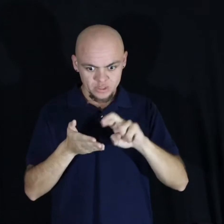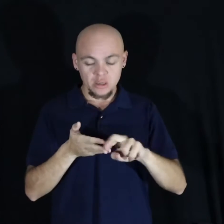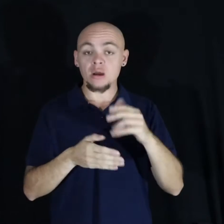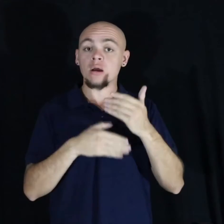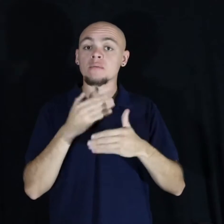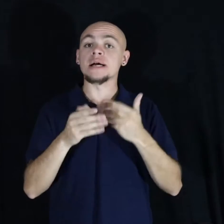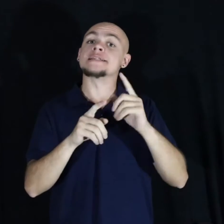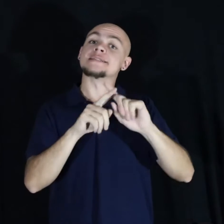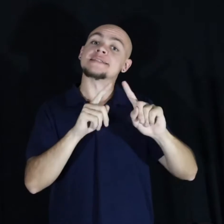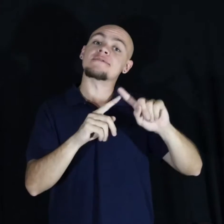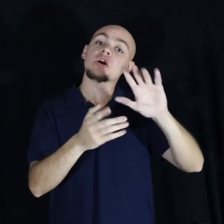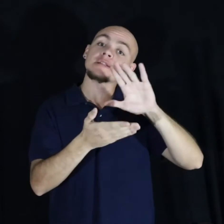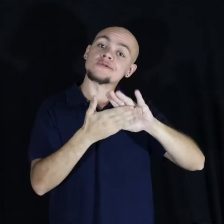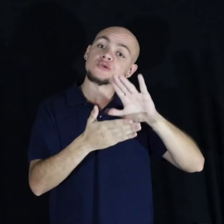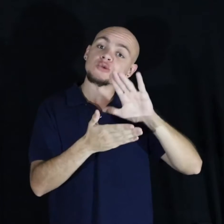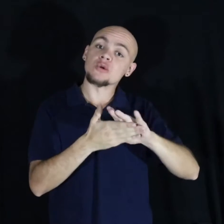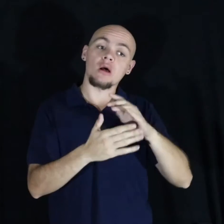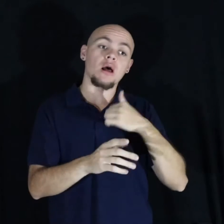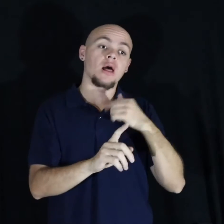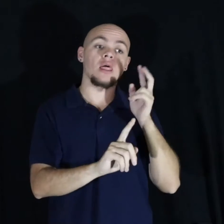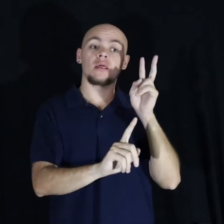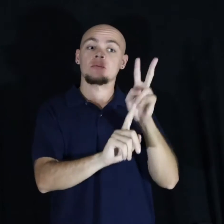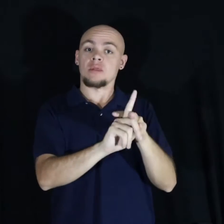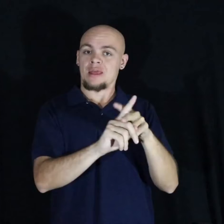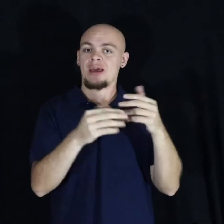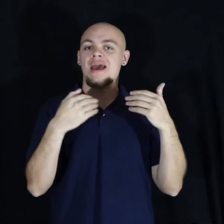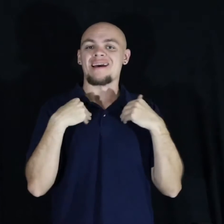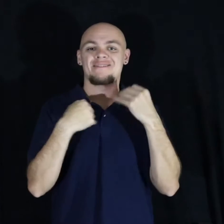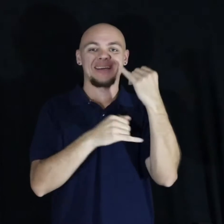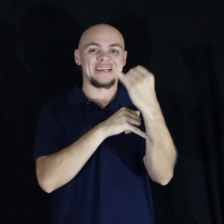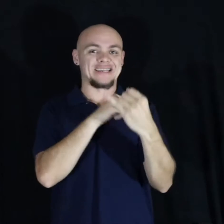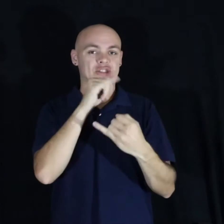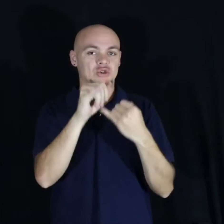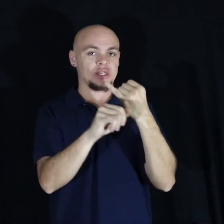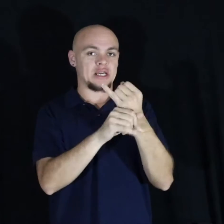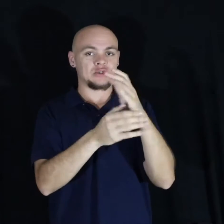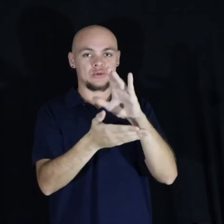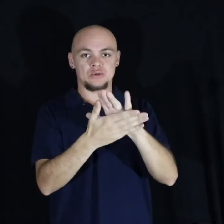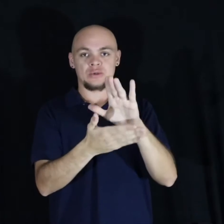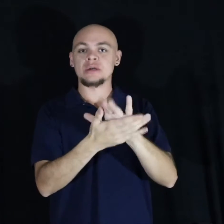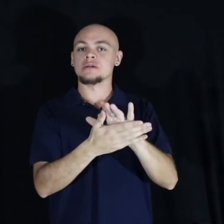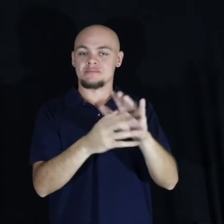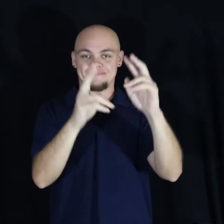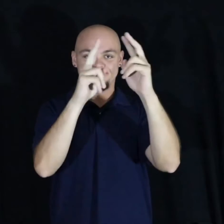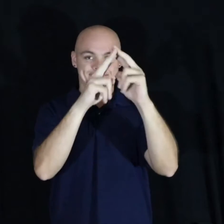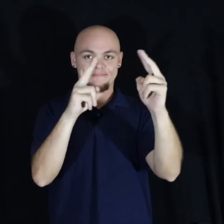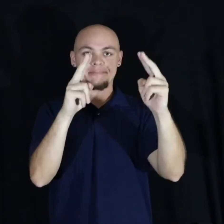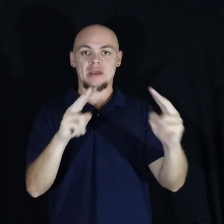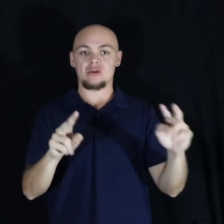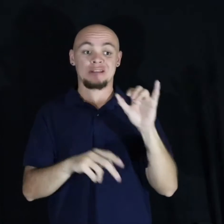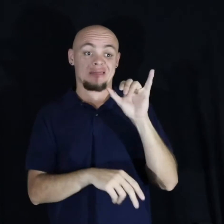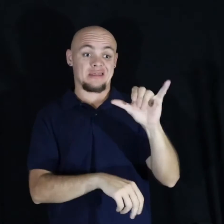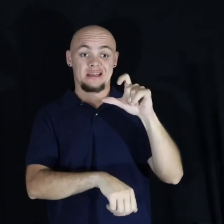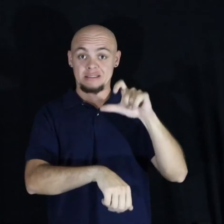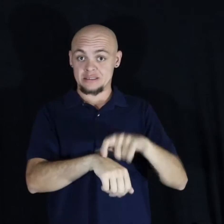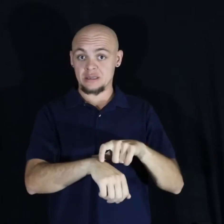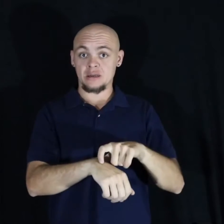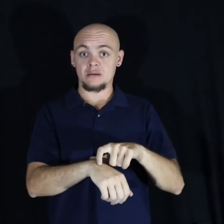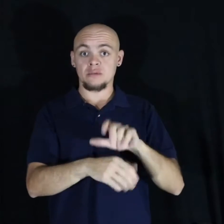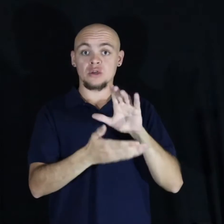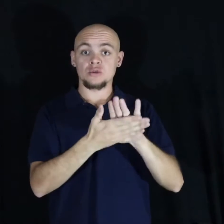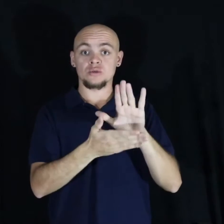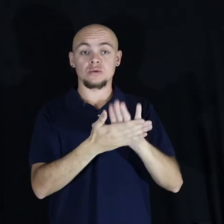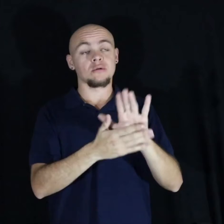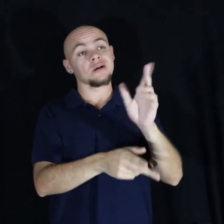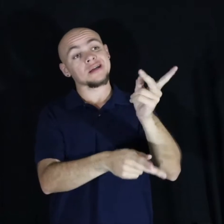applied to various schools throughout the country and landed on an international one in Paris. At that point, I was able to ask the school to save my spot for 6